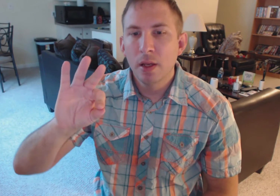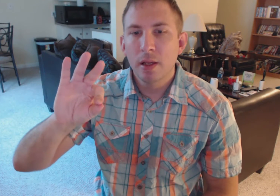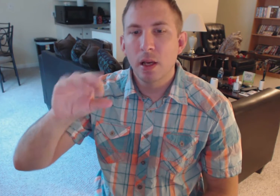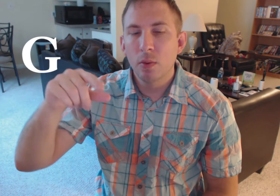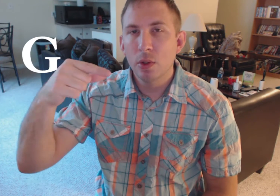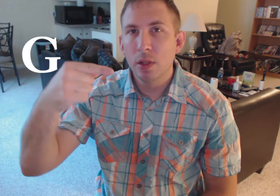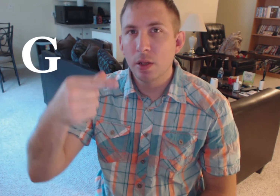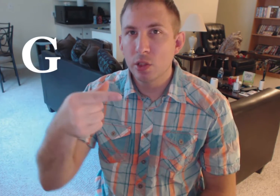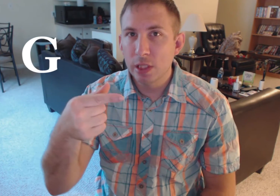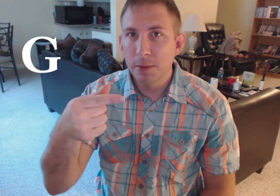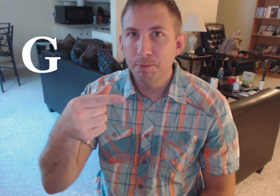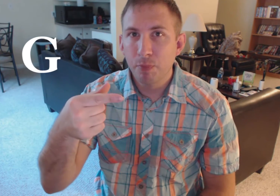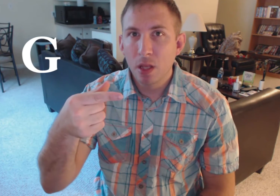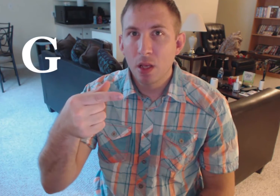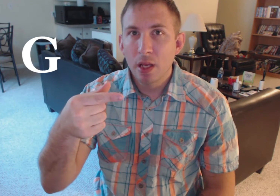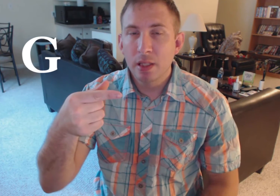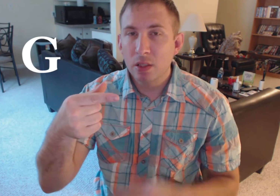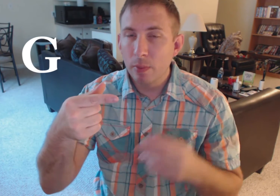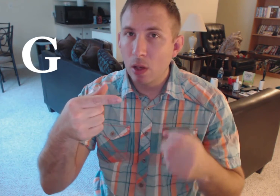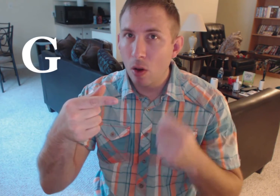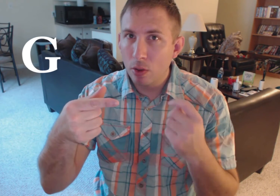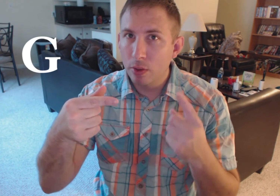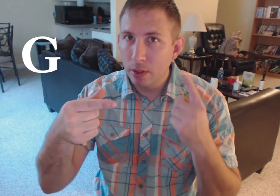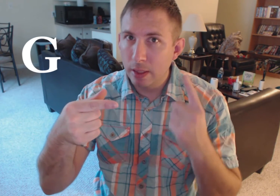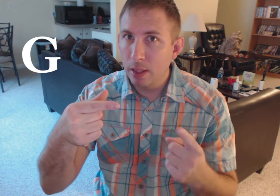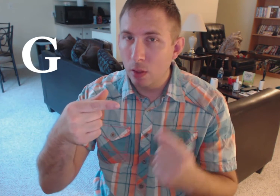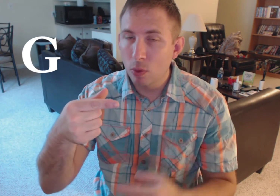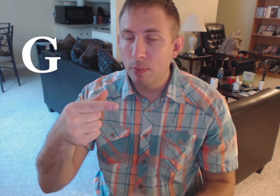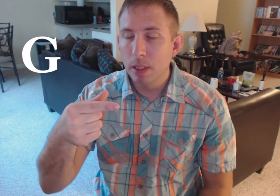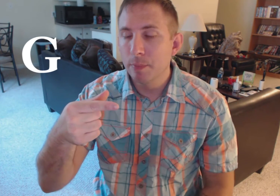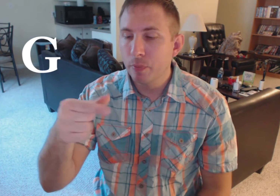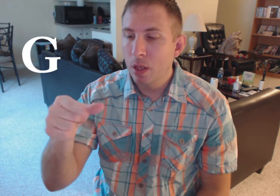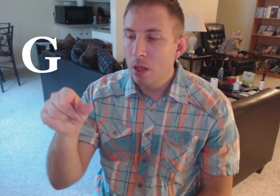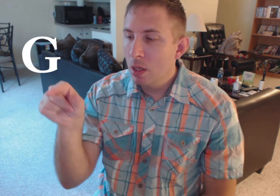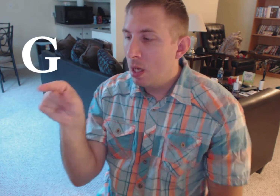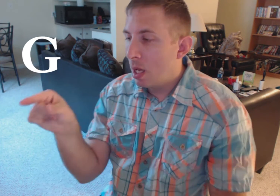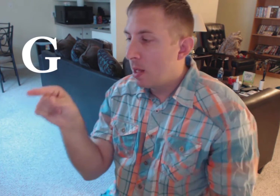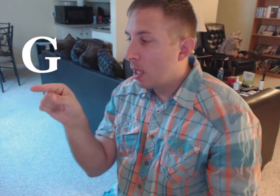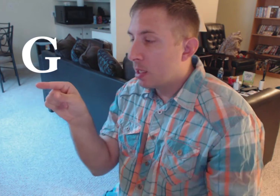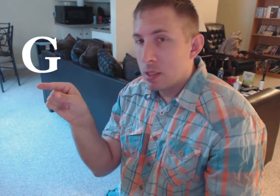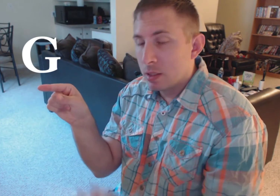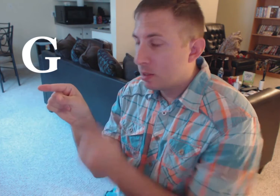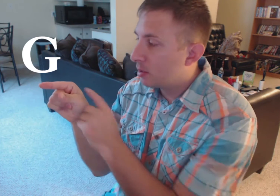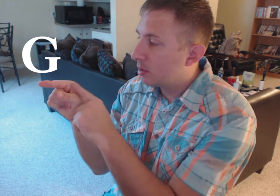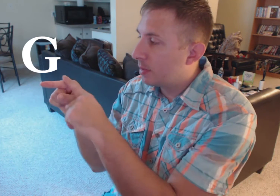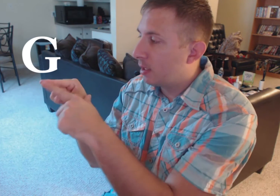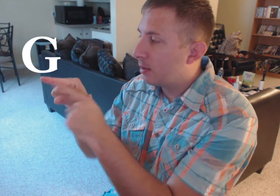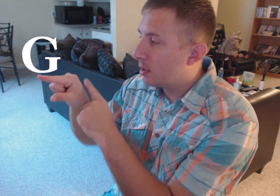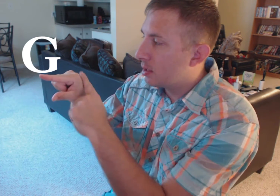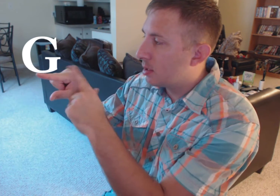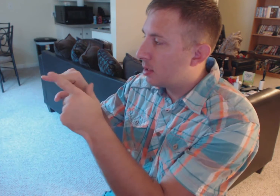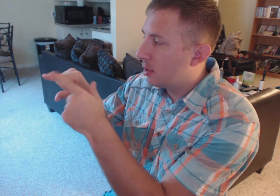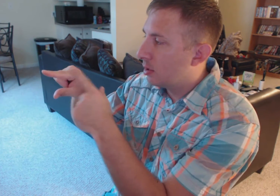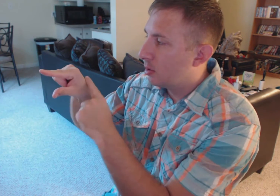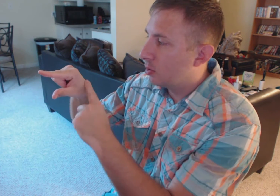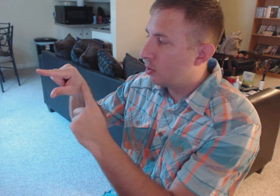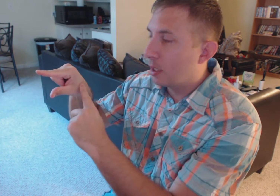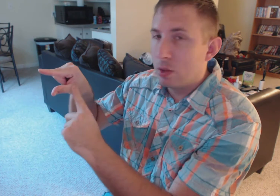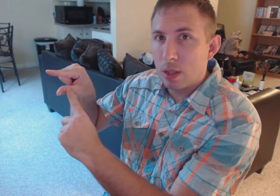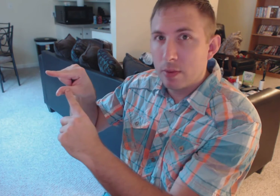Now we're doing letter G. It's gonna be harder than you think it would be. This would be like this. You gotta do like